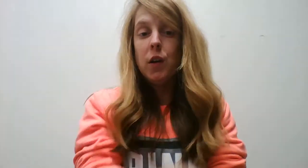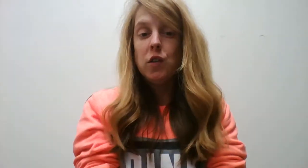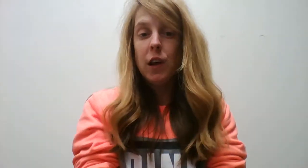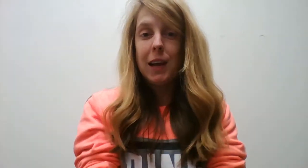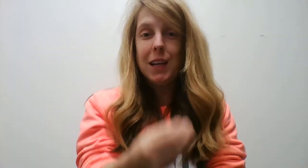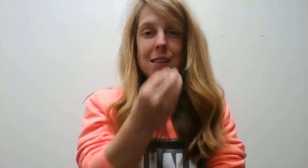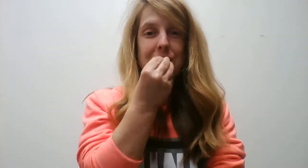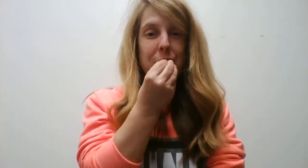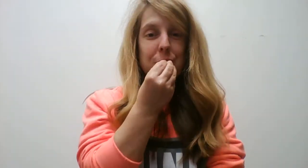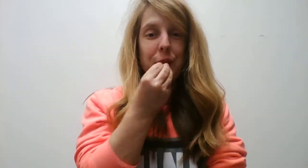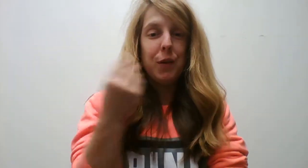Chinese food.